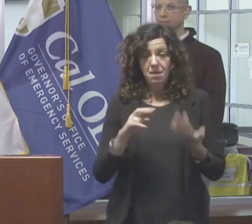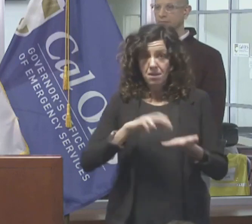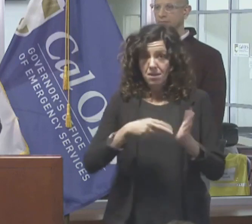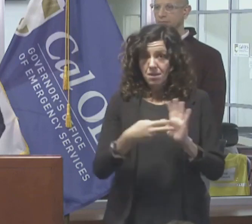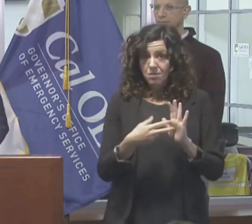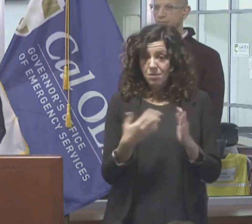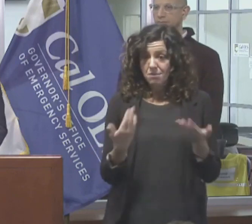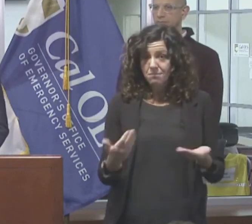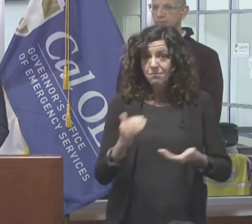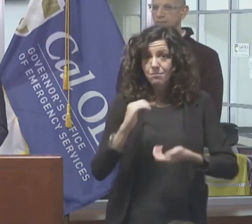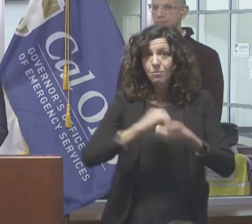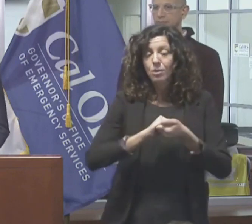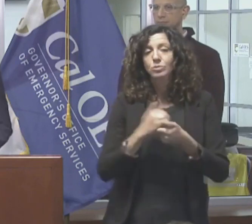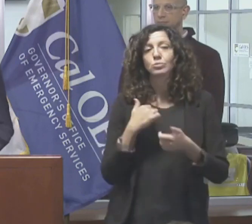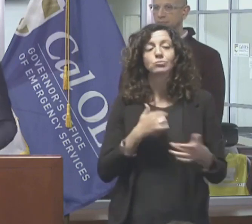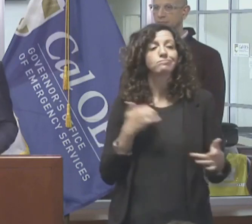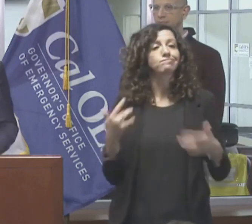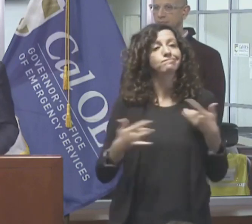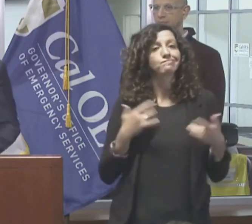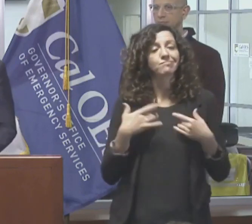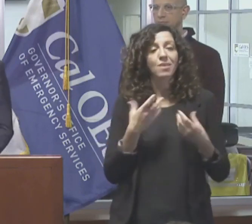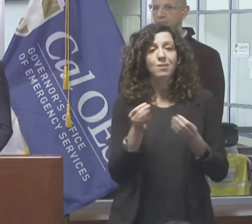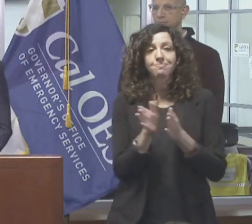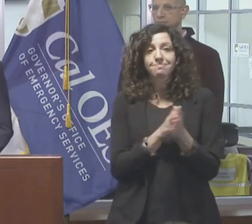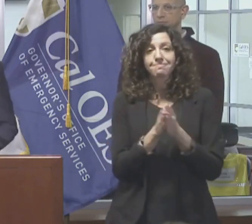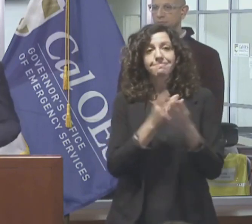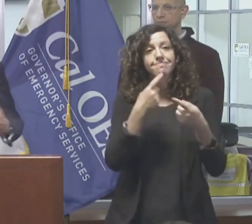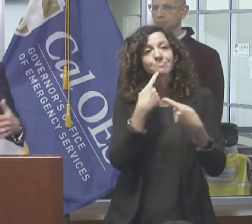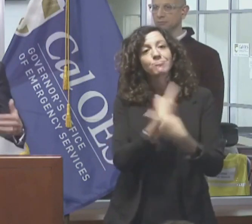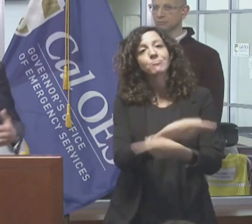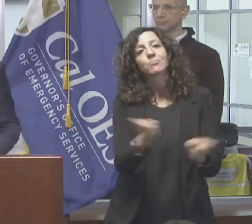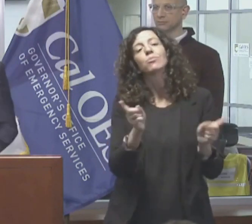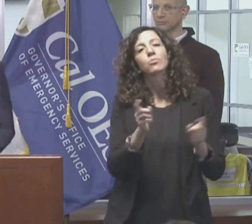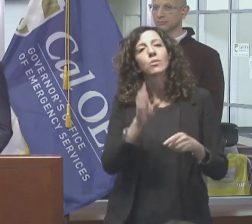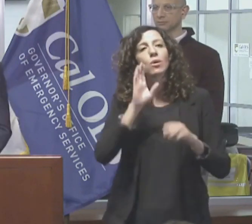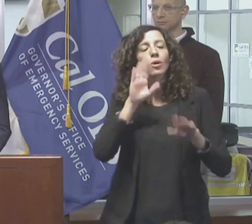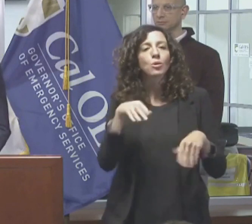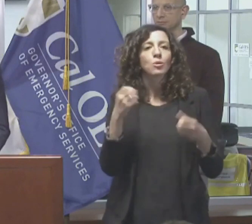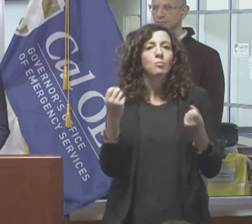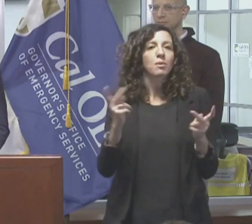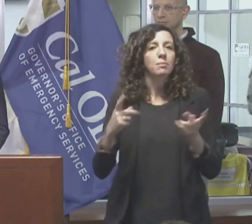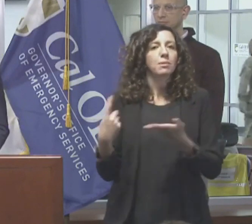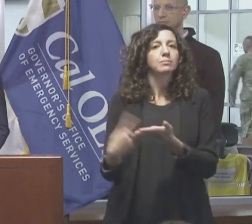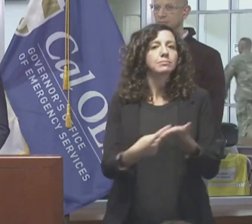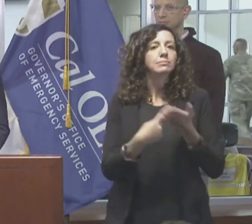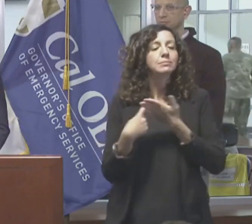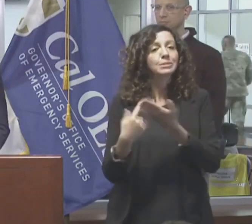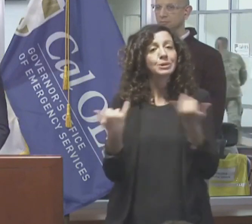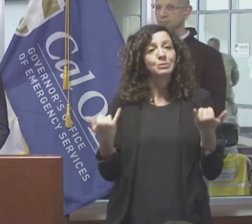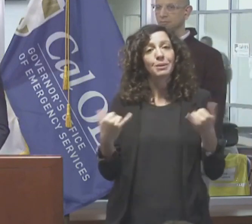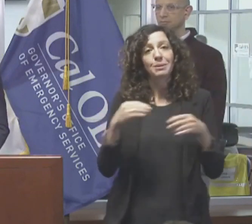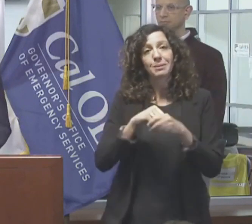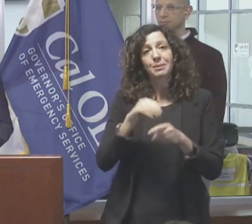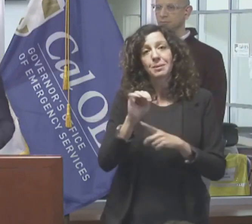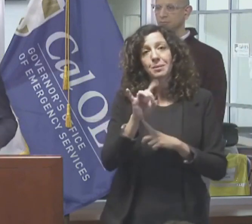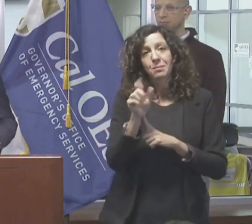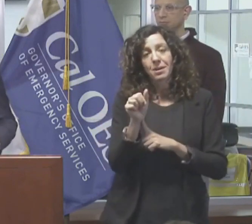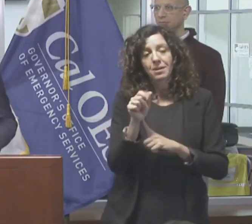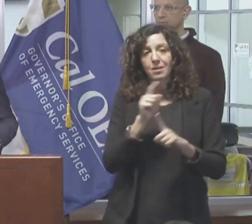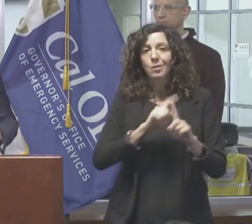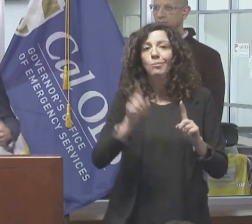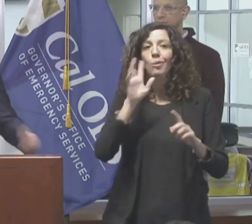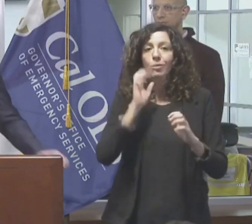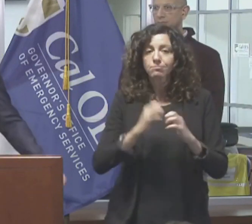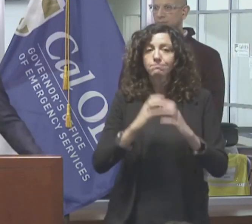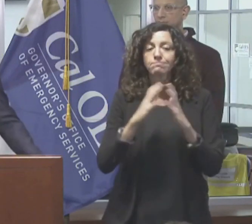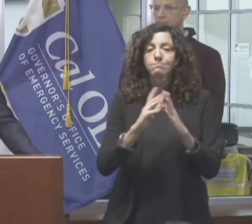very enthusiastic to finally announce it. I know there's been some conversations about it in the media, but it is going live